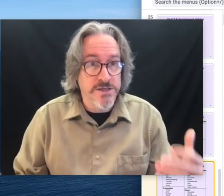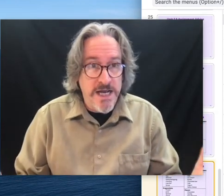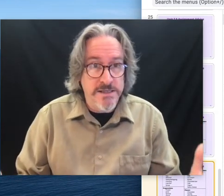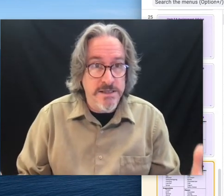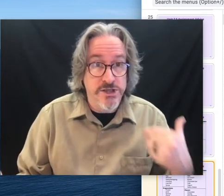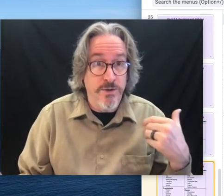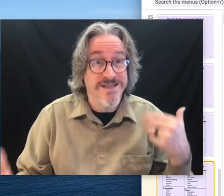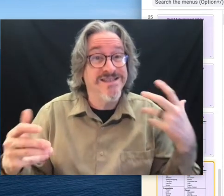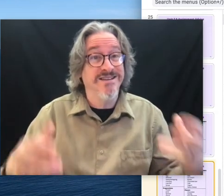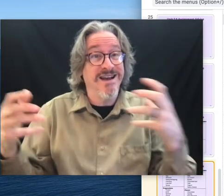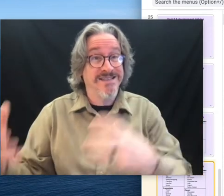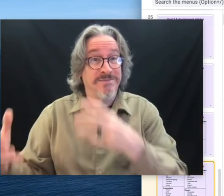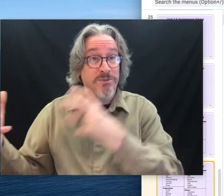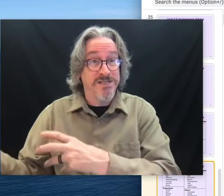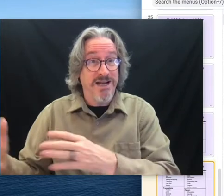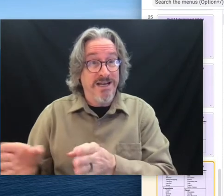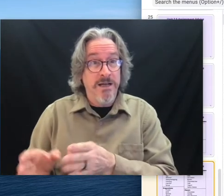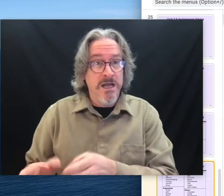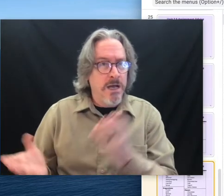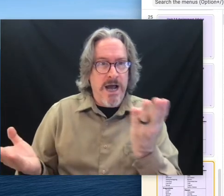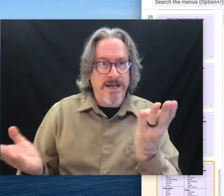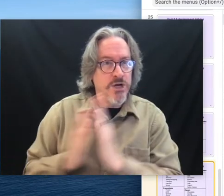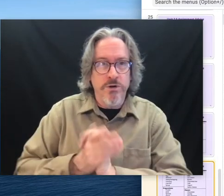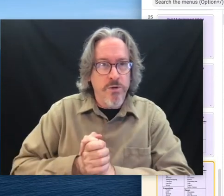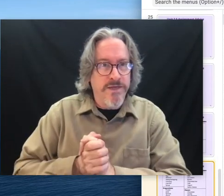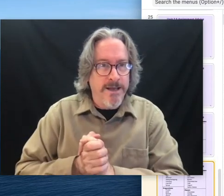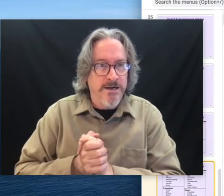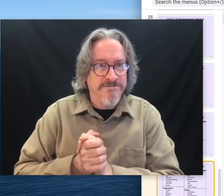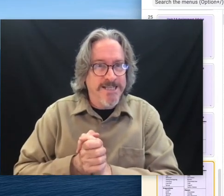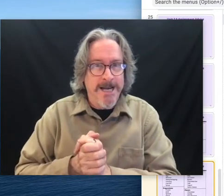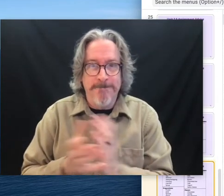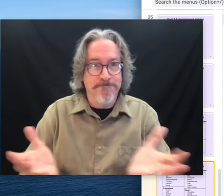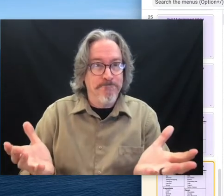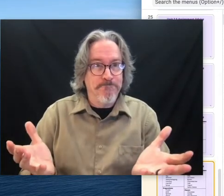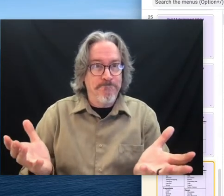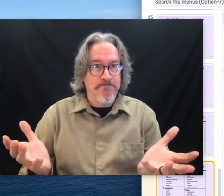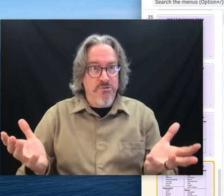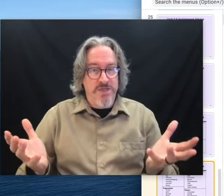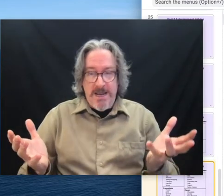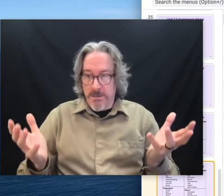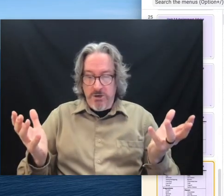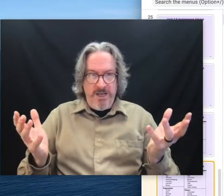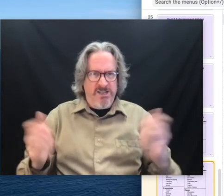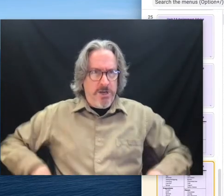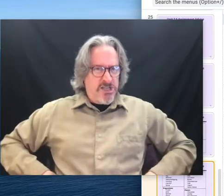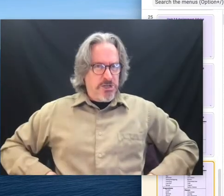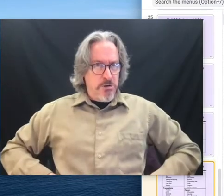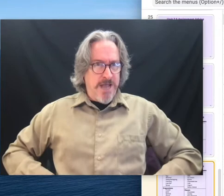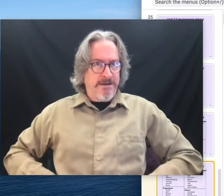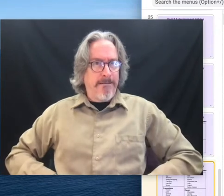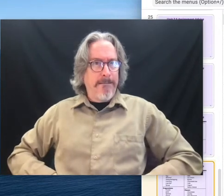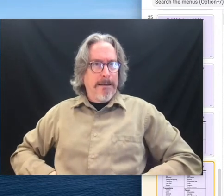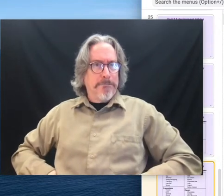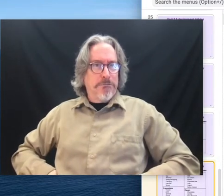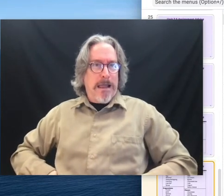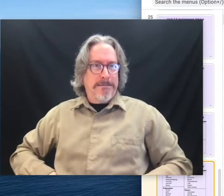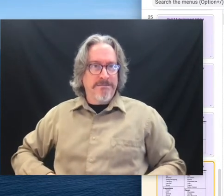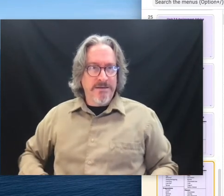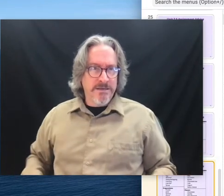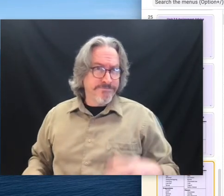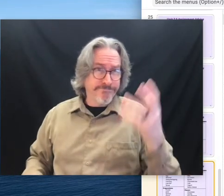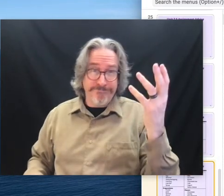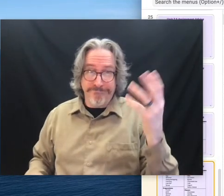still signs it. So it's still an acceptable sign. I don't know where they get off saying that it's technically